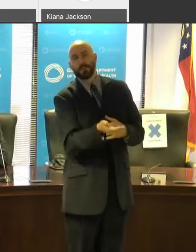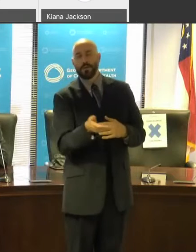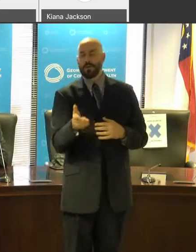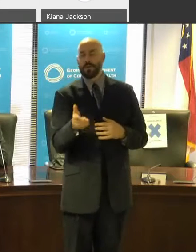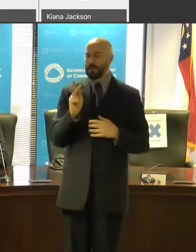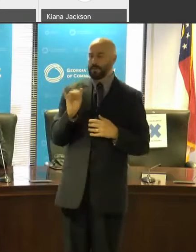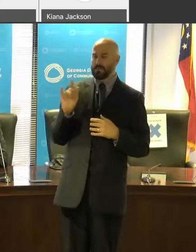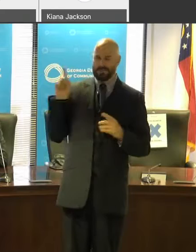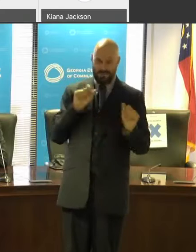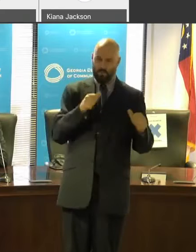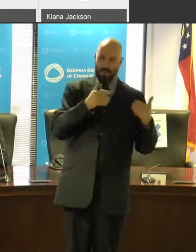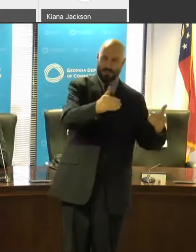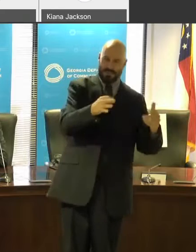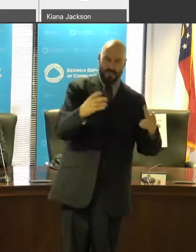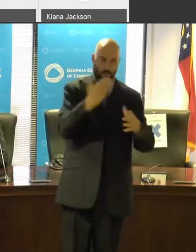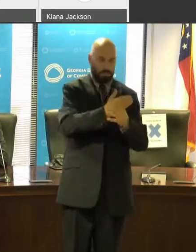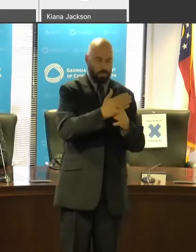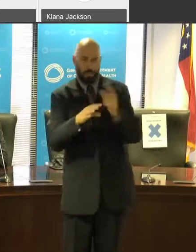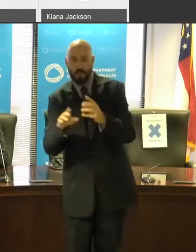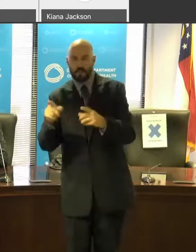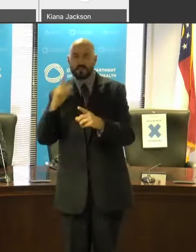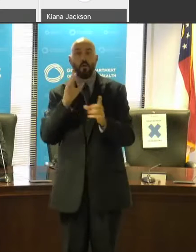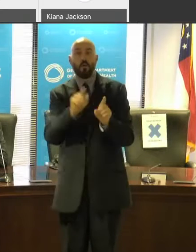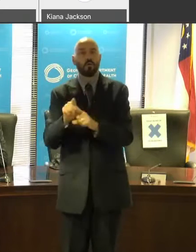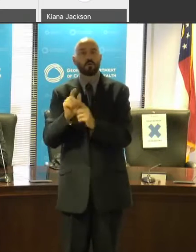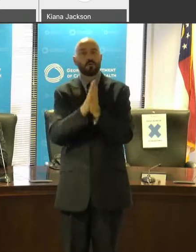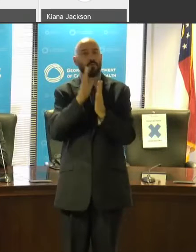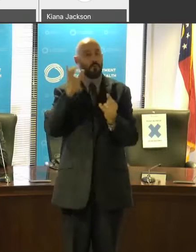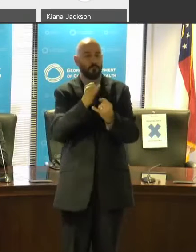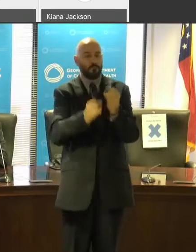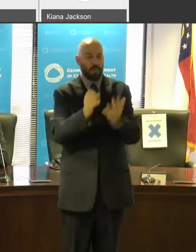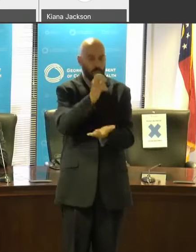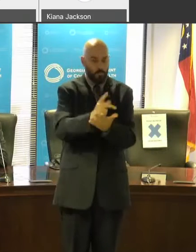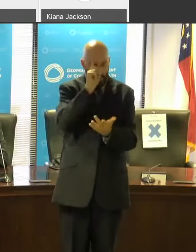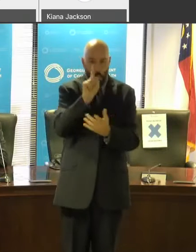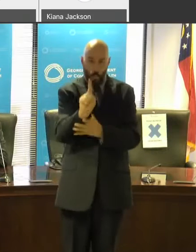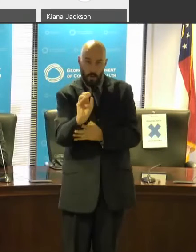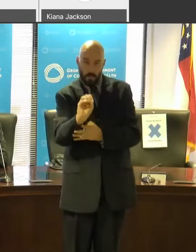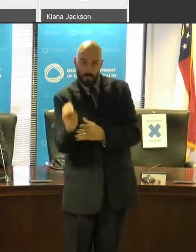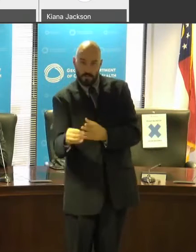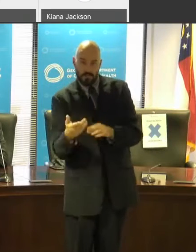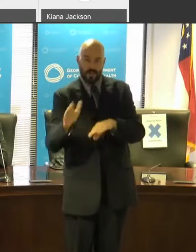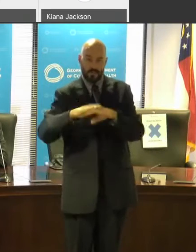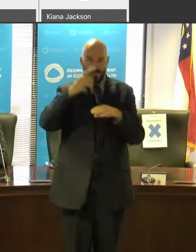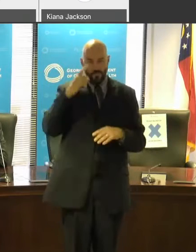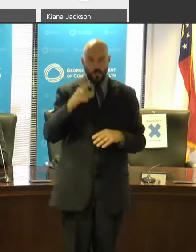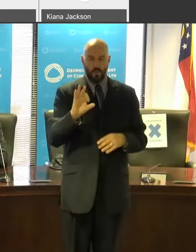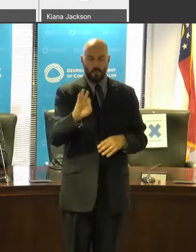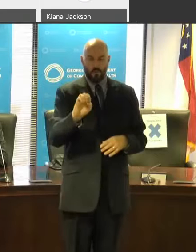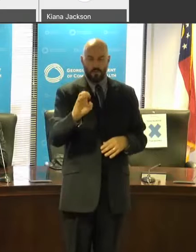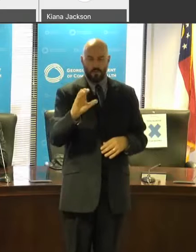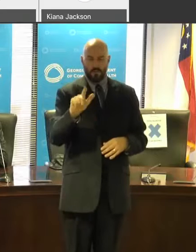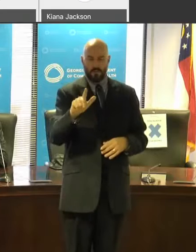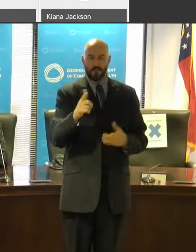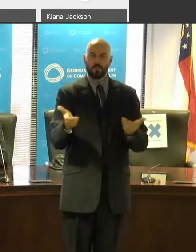also requesting final approval for a 1% rate increase for the fee for service for 100 primary